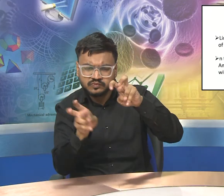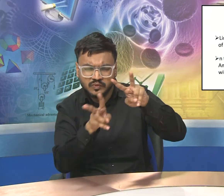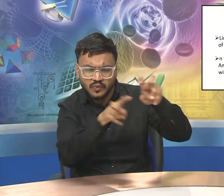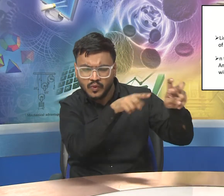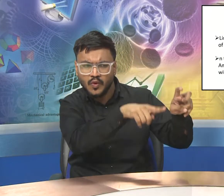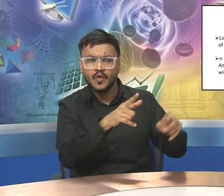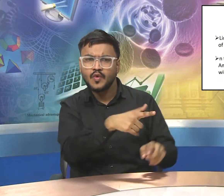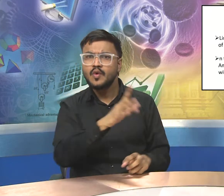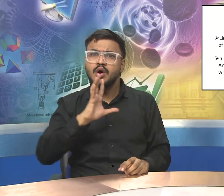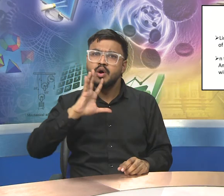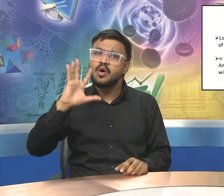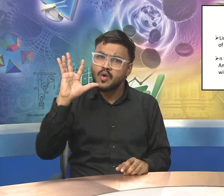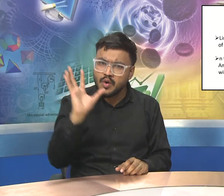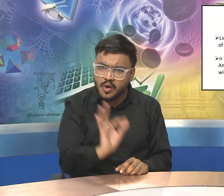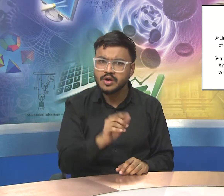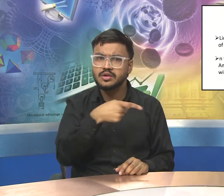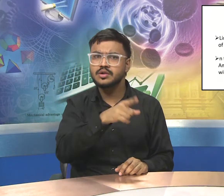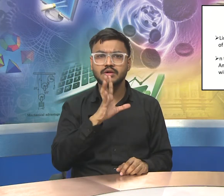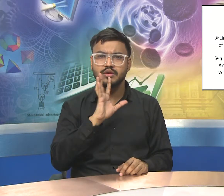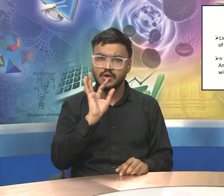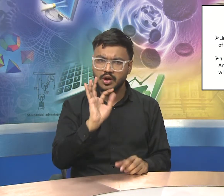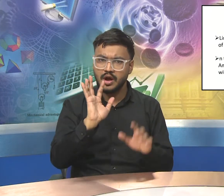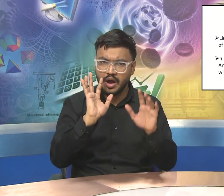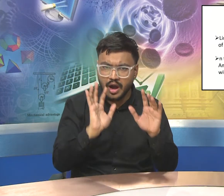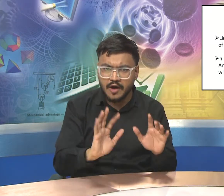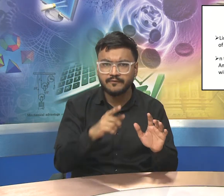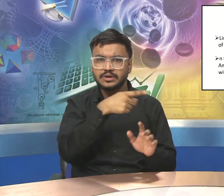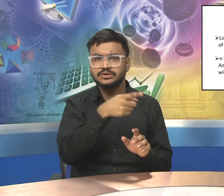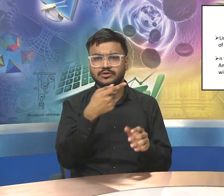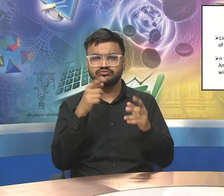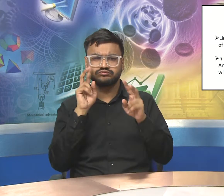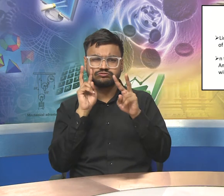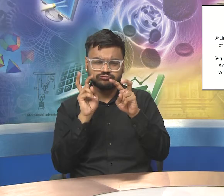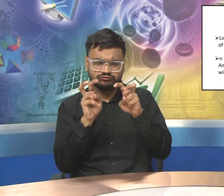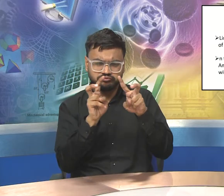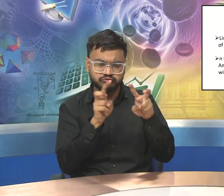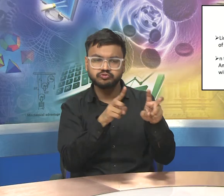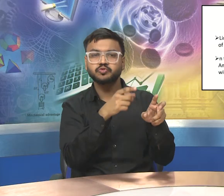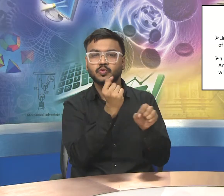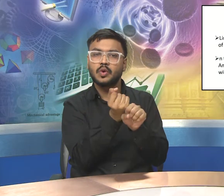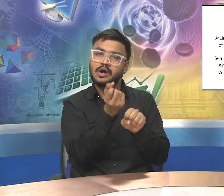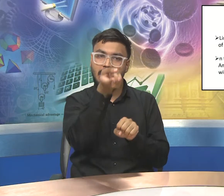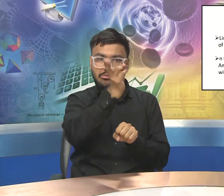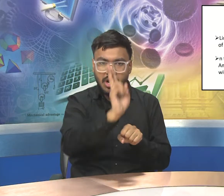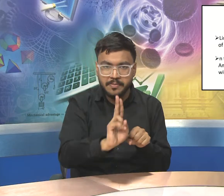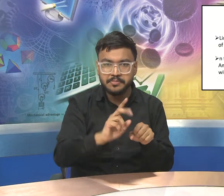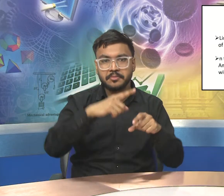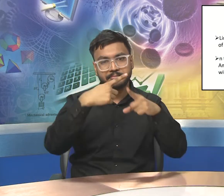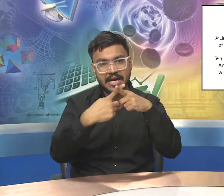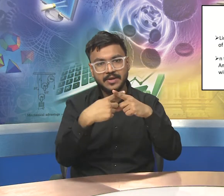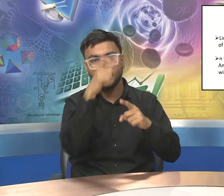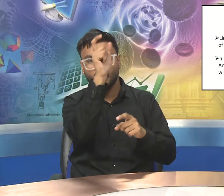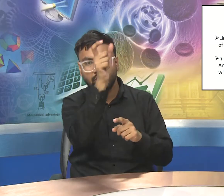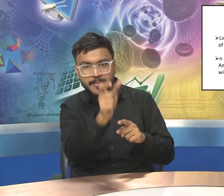Language (ASL) is a complete language with its own grammar and